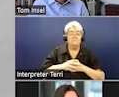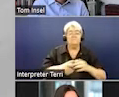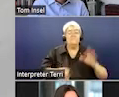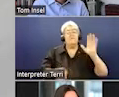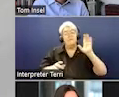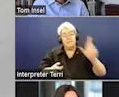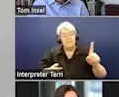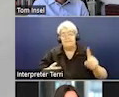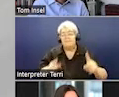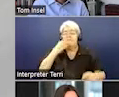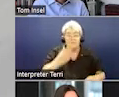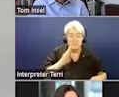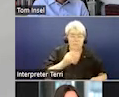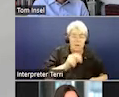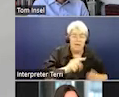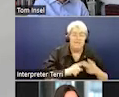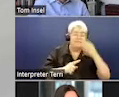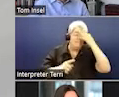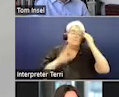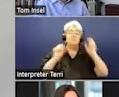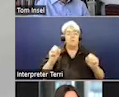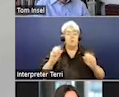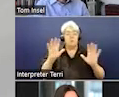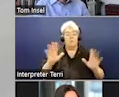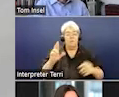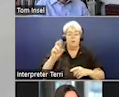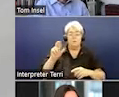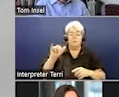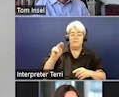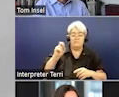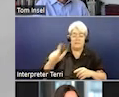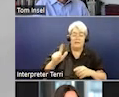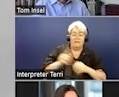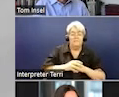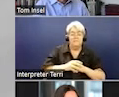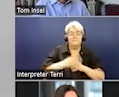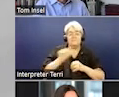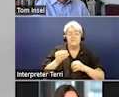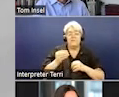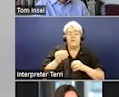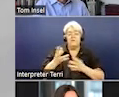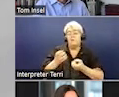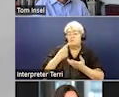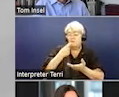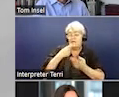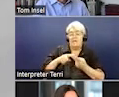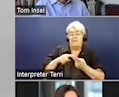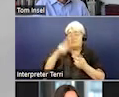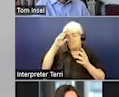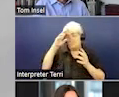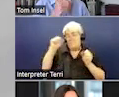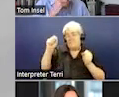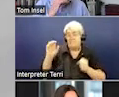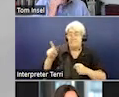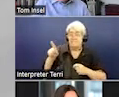Yes, thank you, Brian. So Dr. Insel, I would just mention the President's